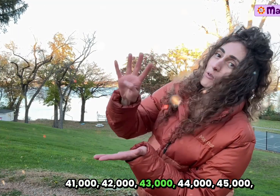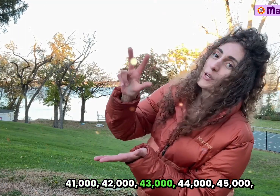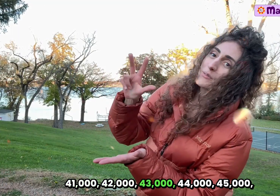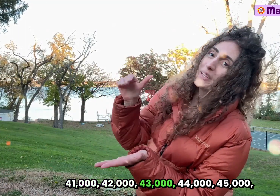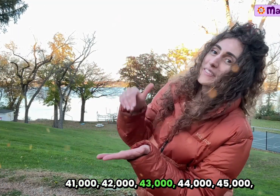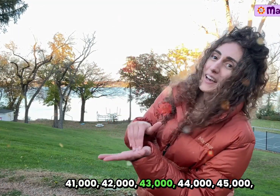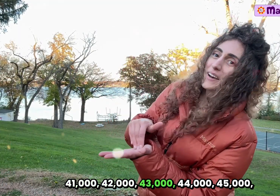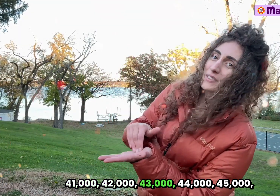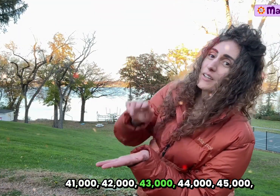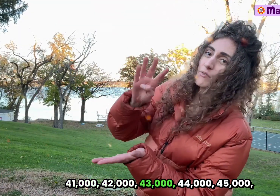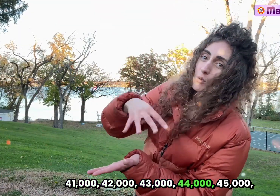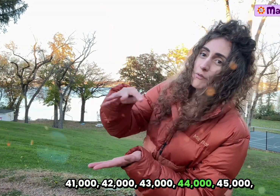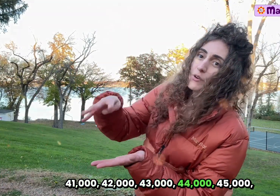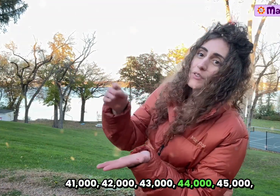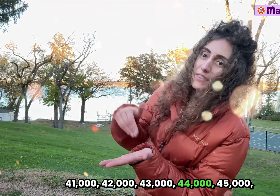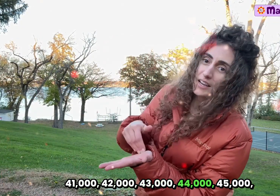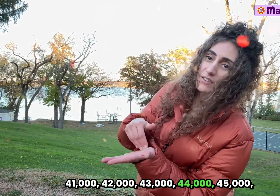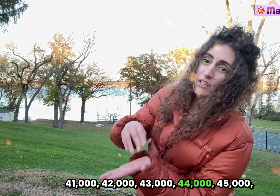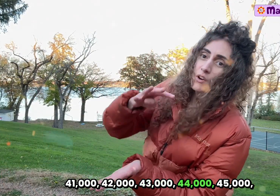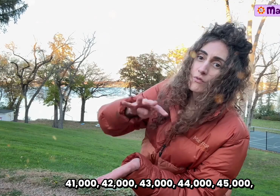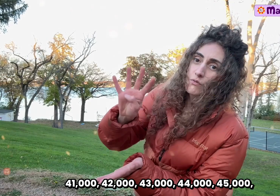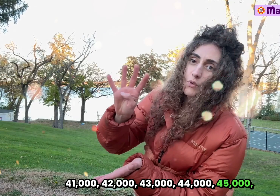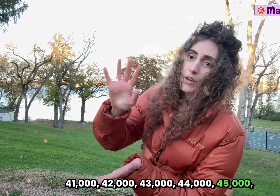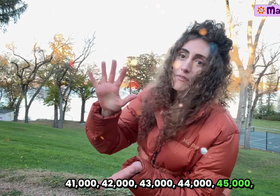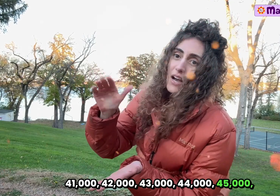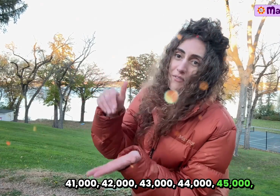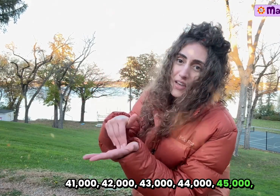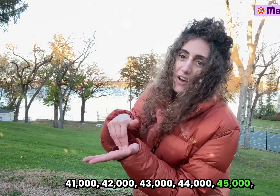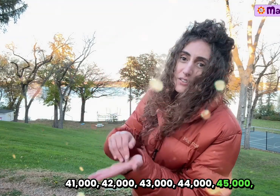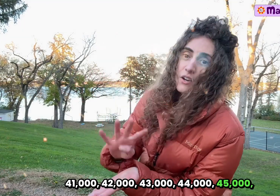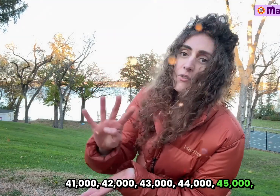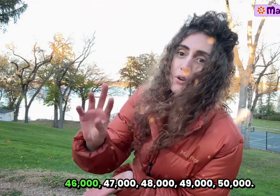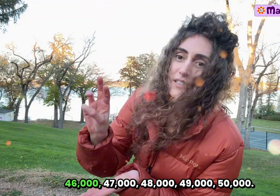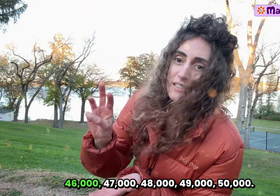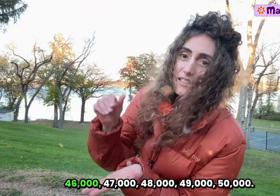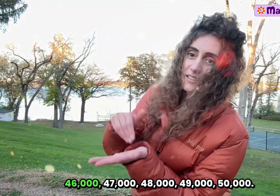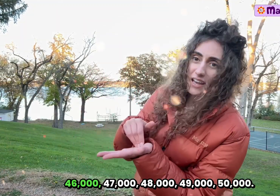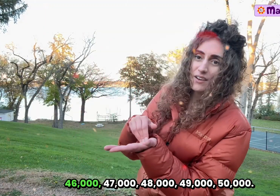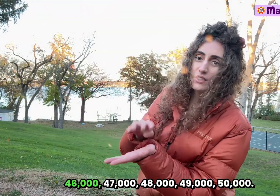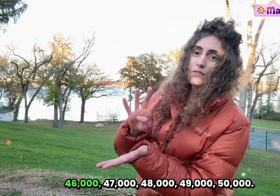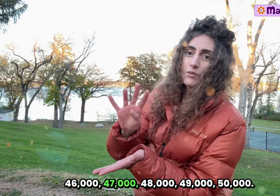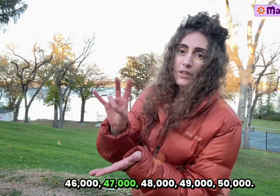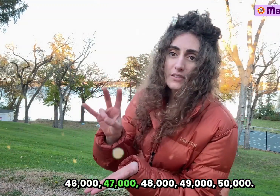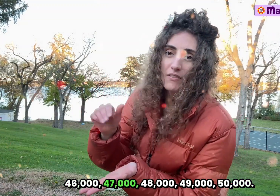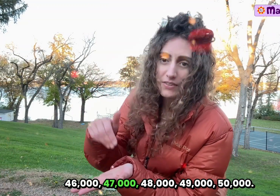43,000, 44,000, 45,000, 46,000, 47,000,